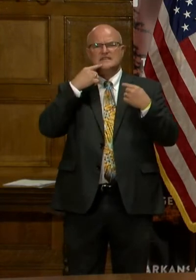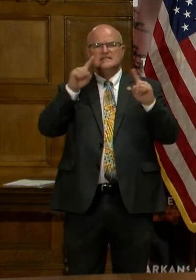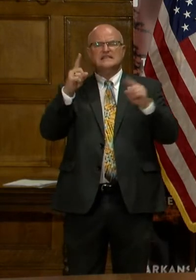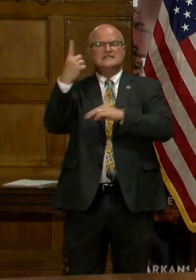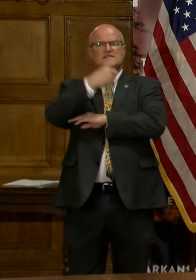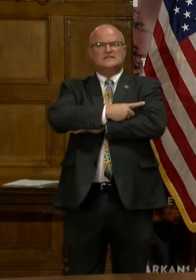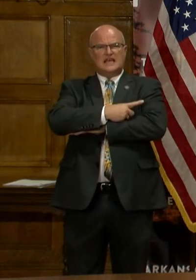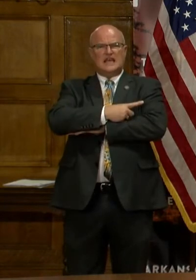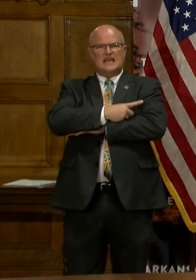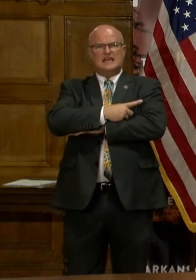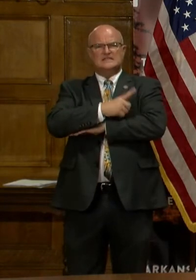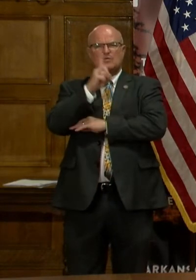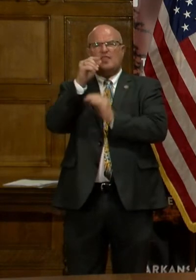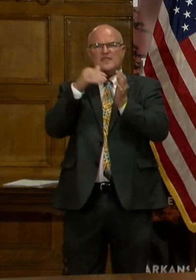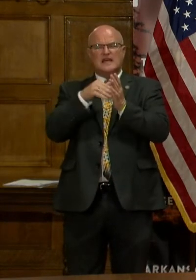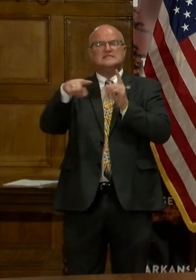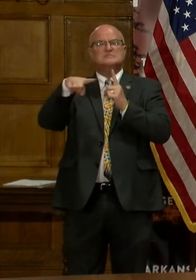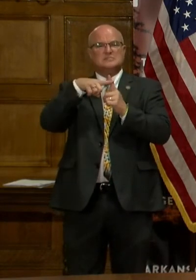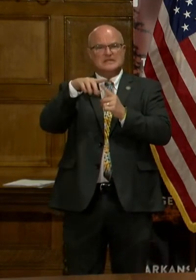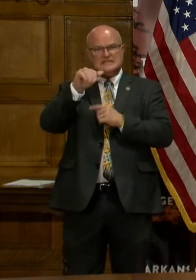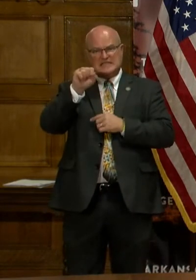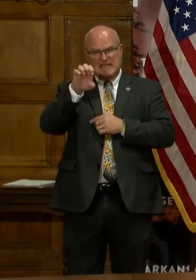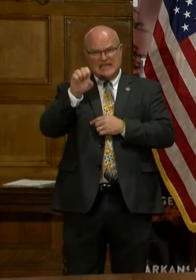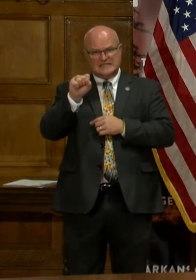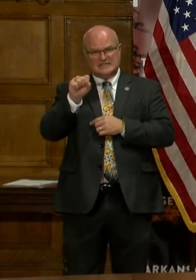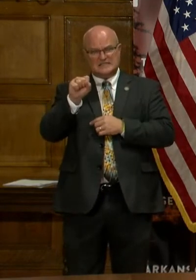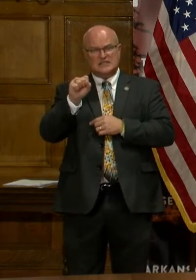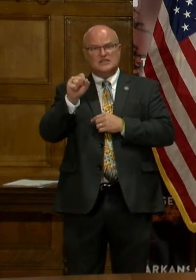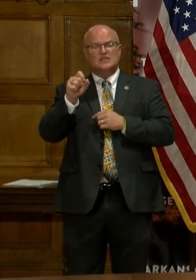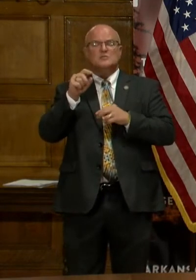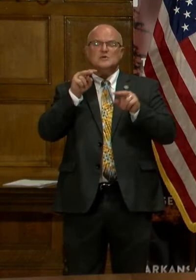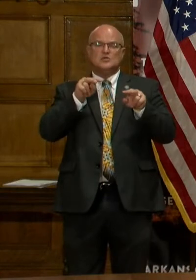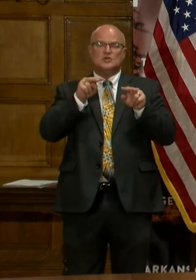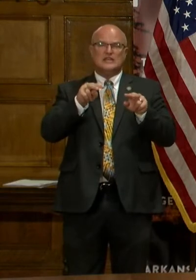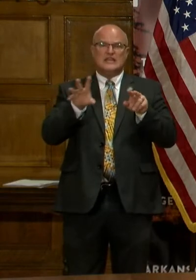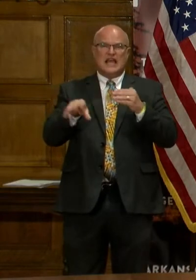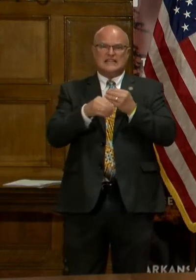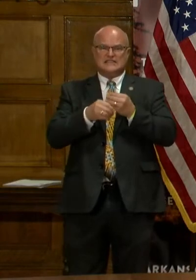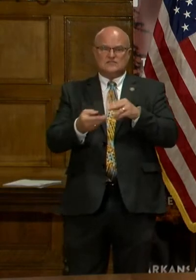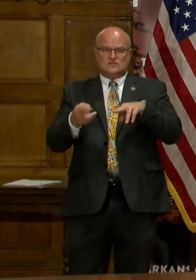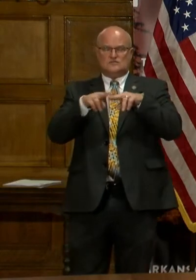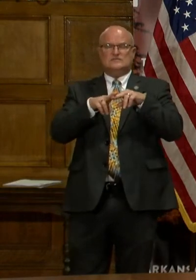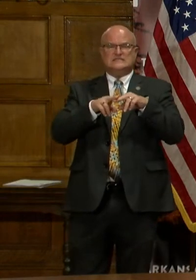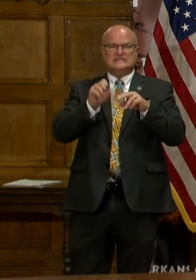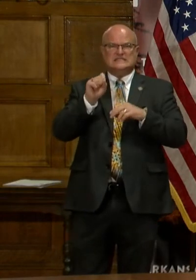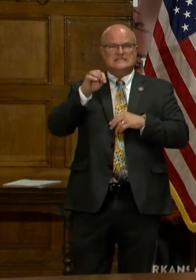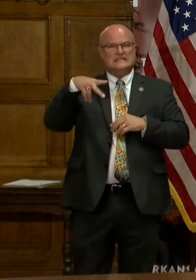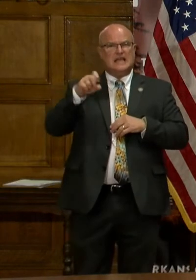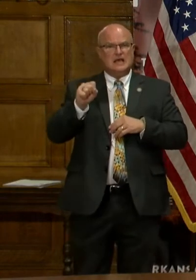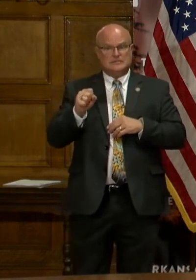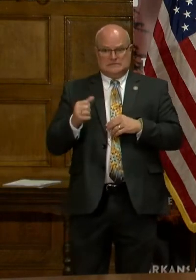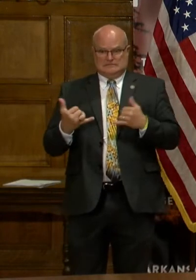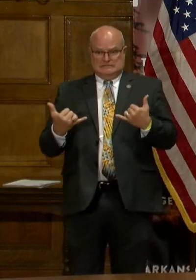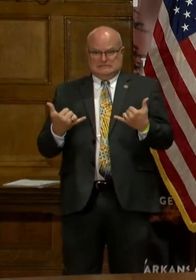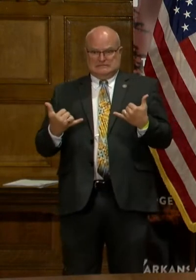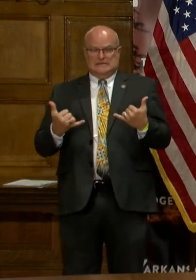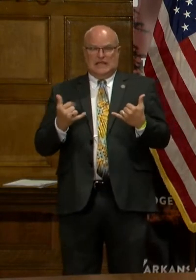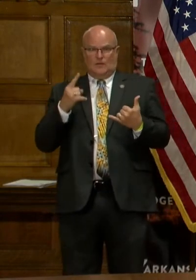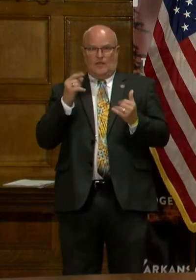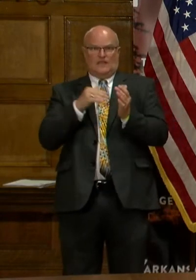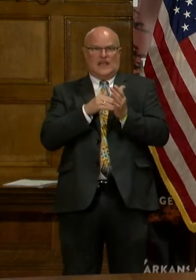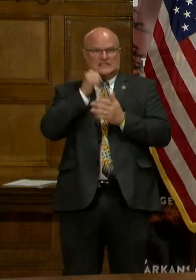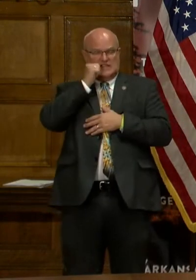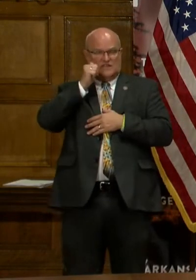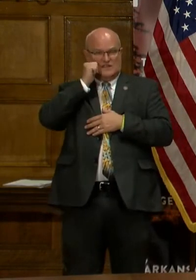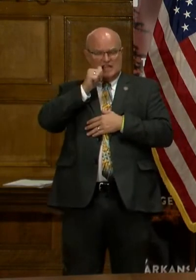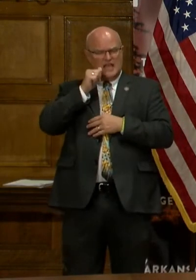of 1,000+ cases, you would be open to looking at additional steps. We're obviously at that point now.